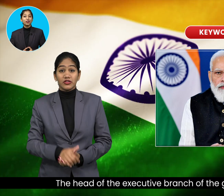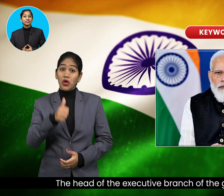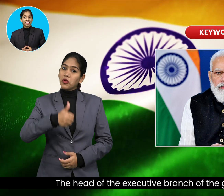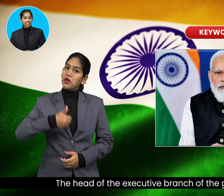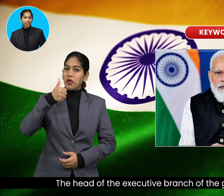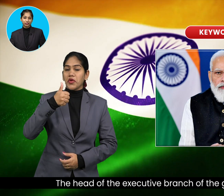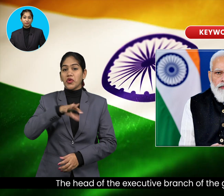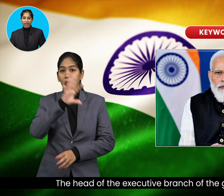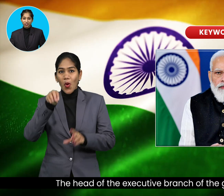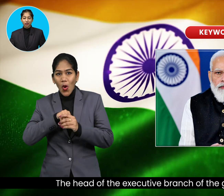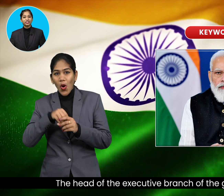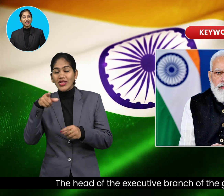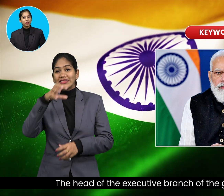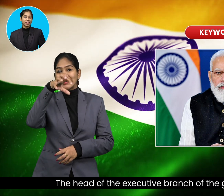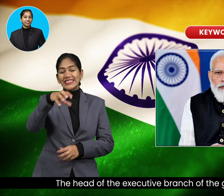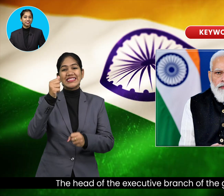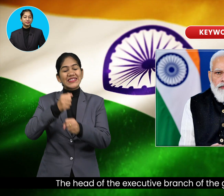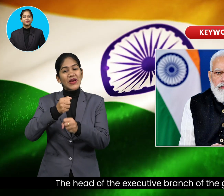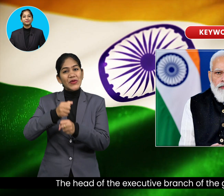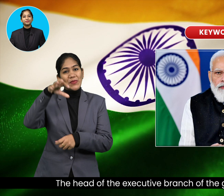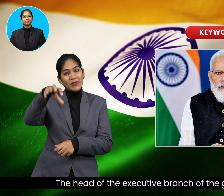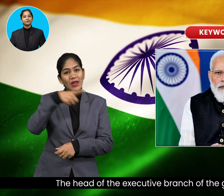the head of the executive branch of the government.